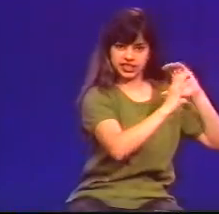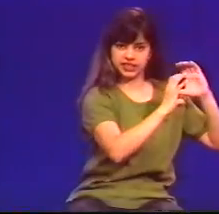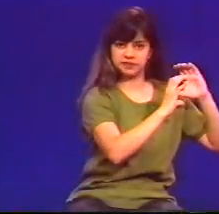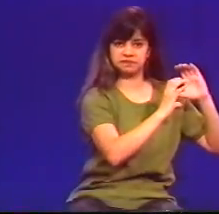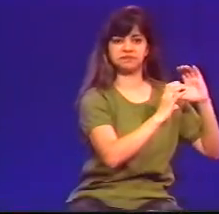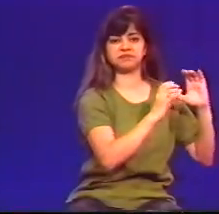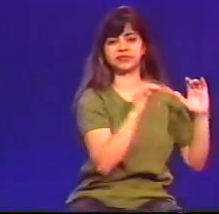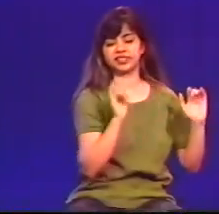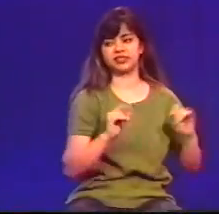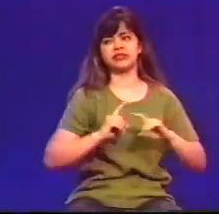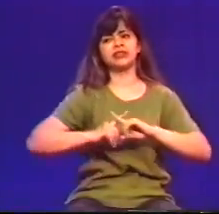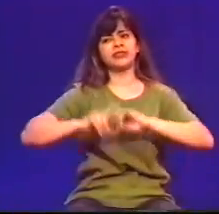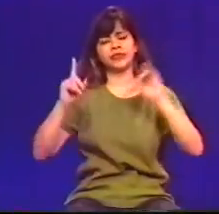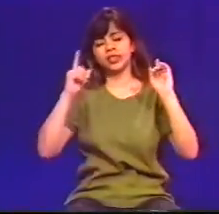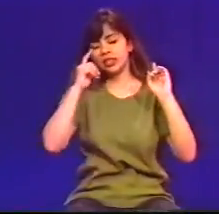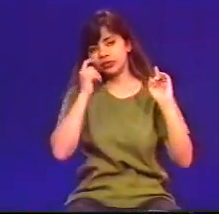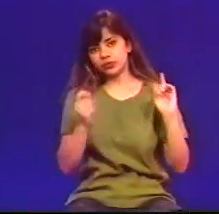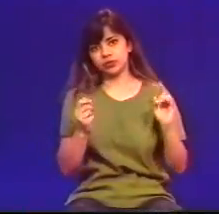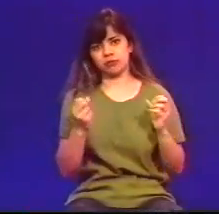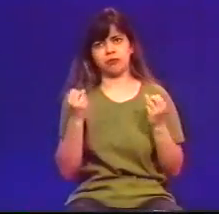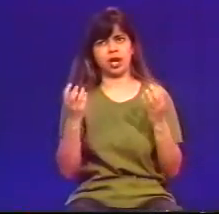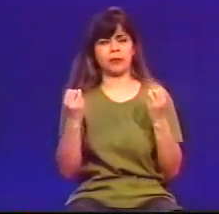I think that's an interesting difference.